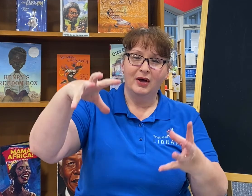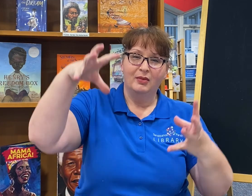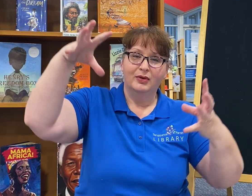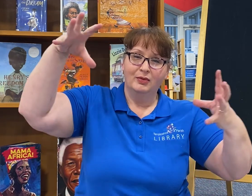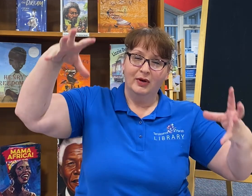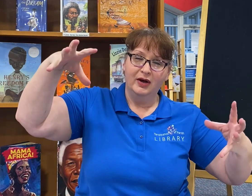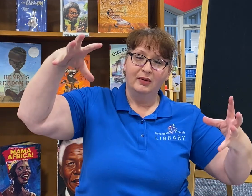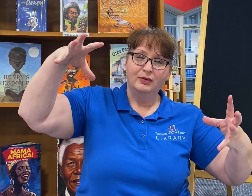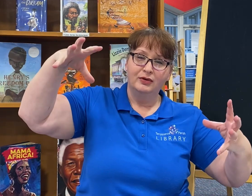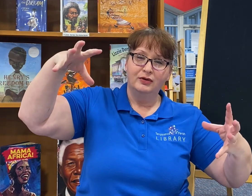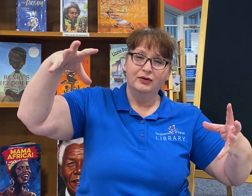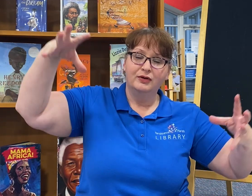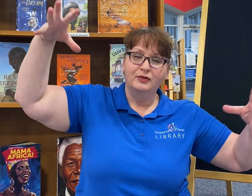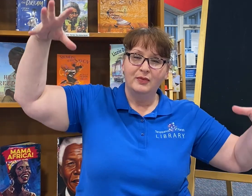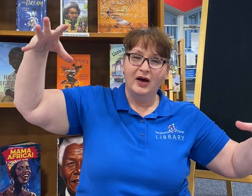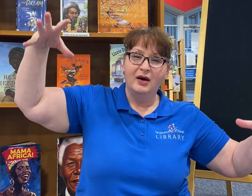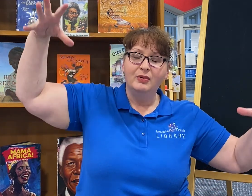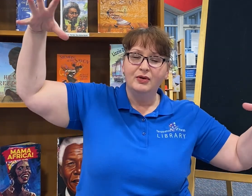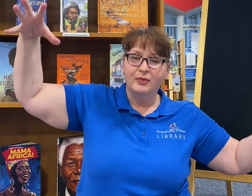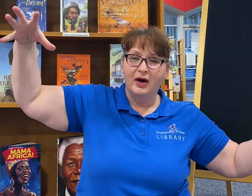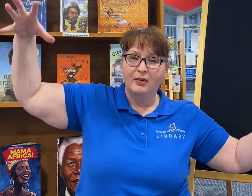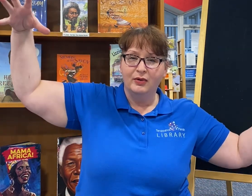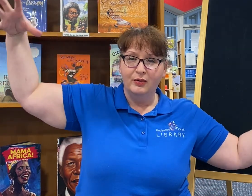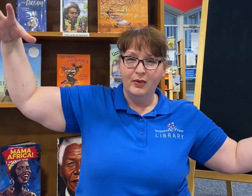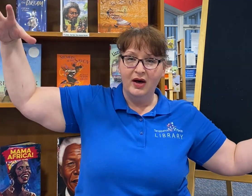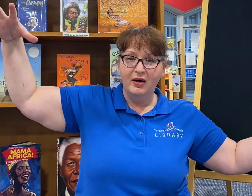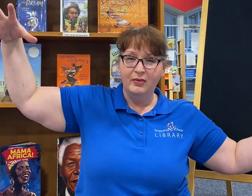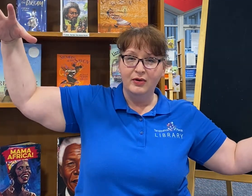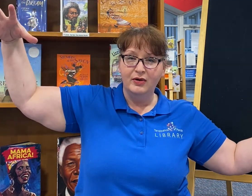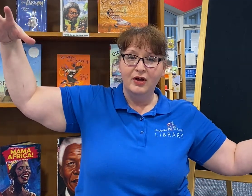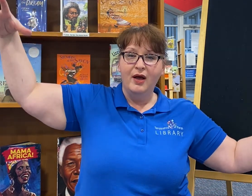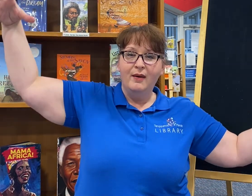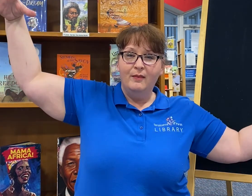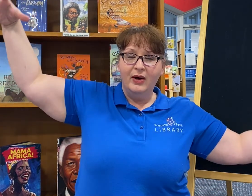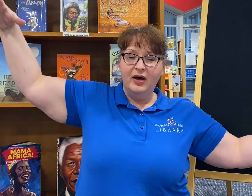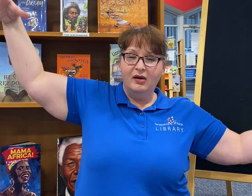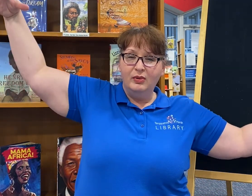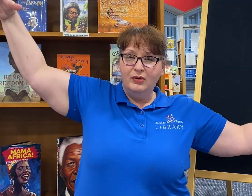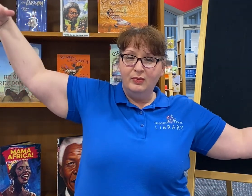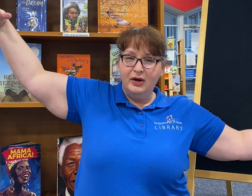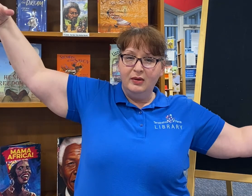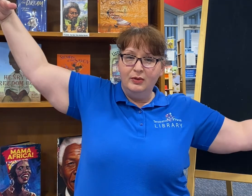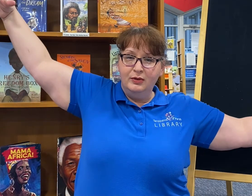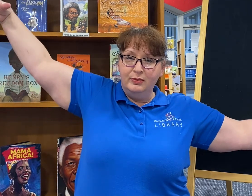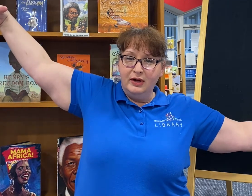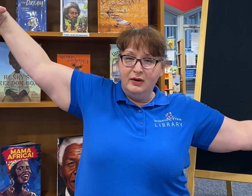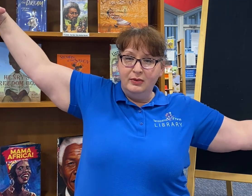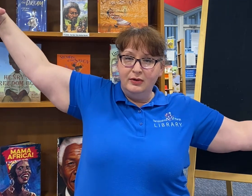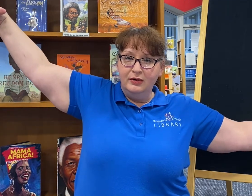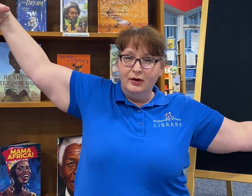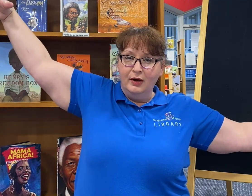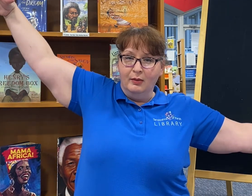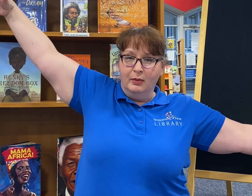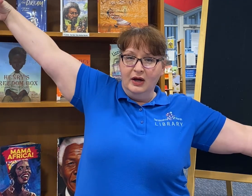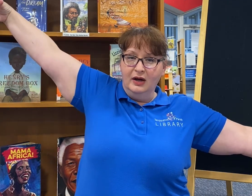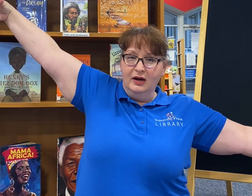bubble, bubble, bubble, bubble, bubble, bubble, bubble, bubble,